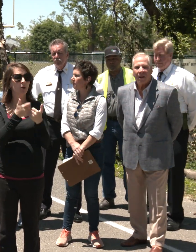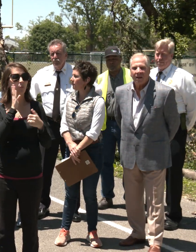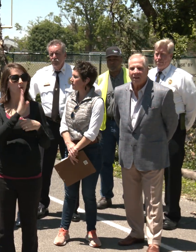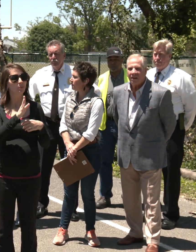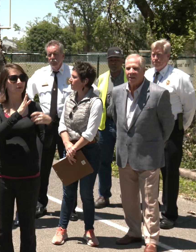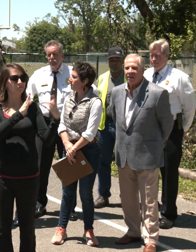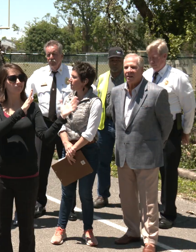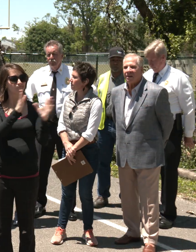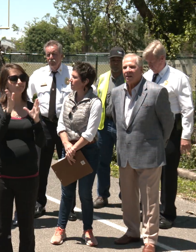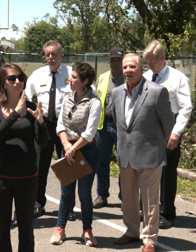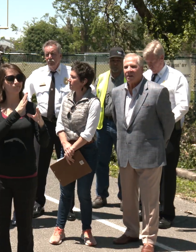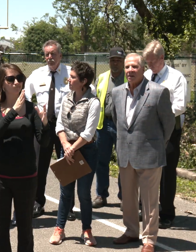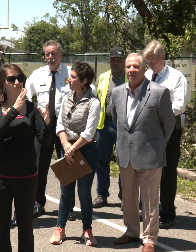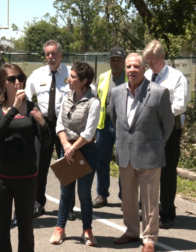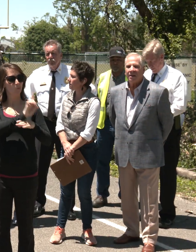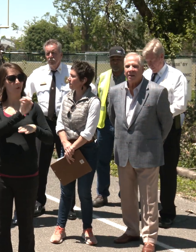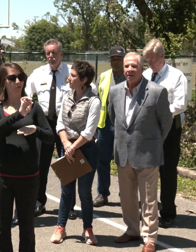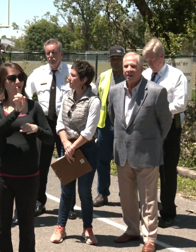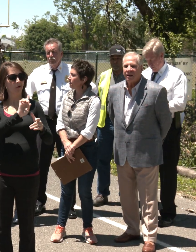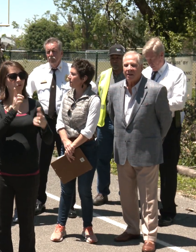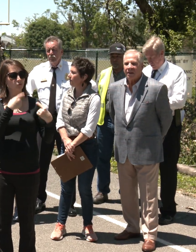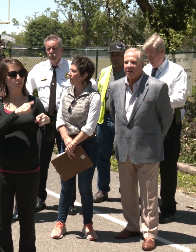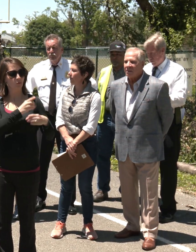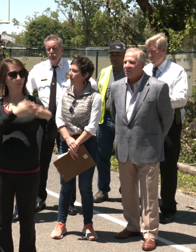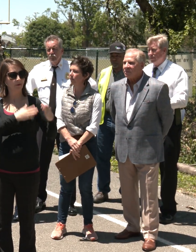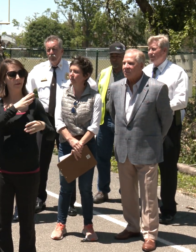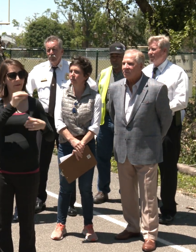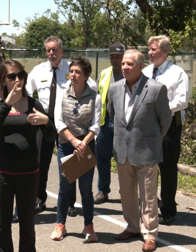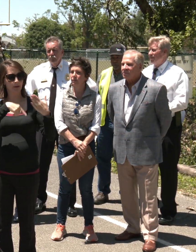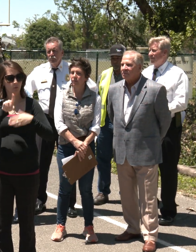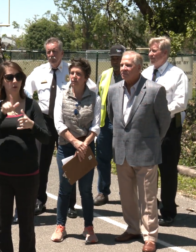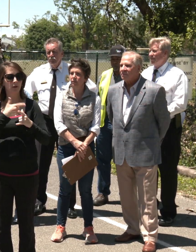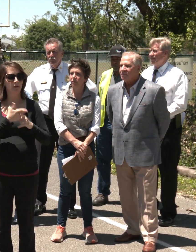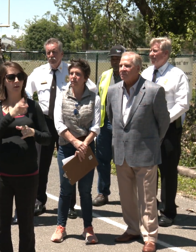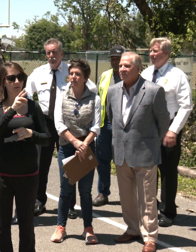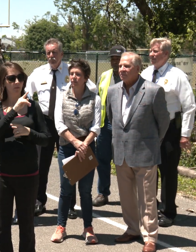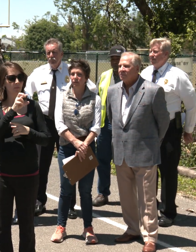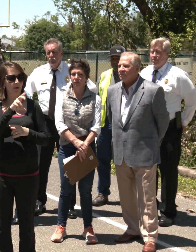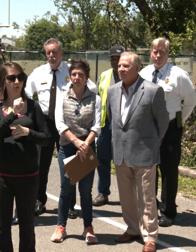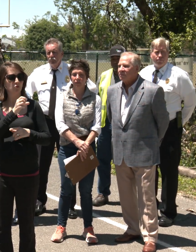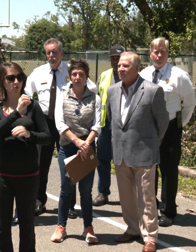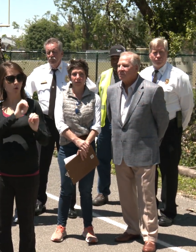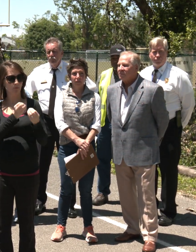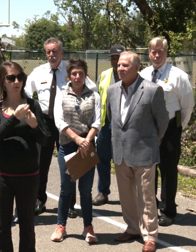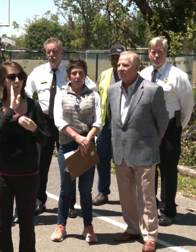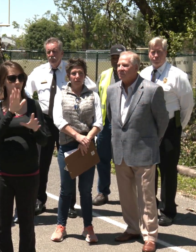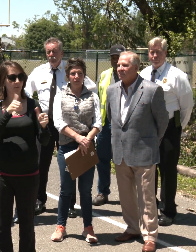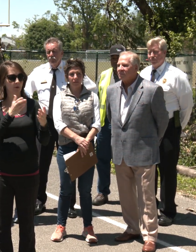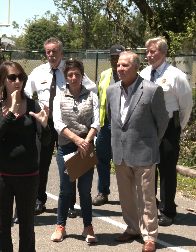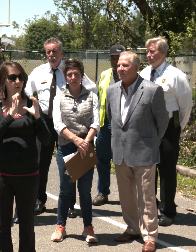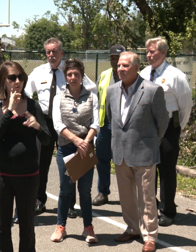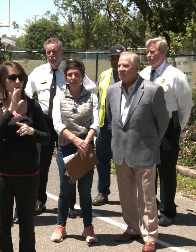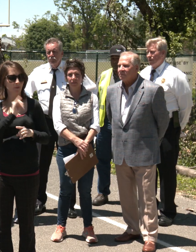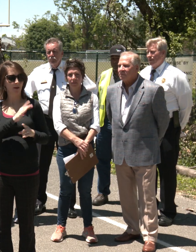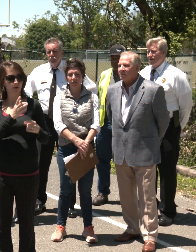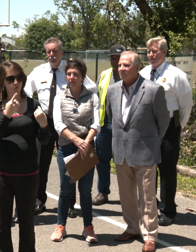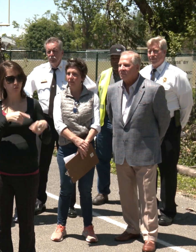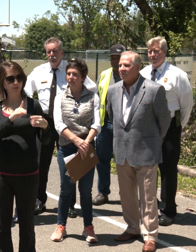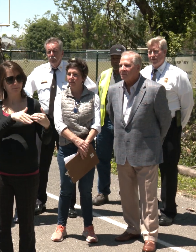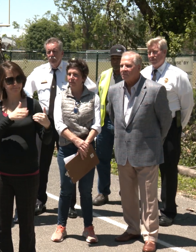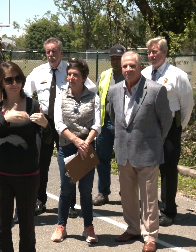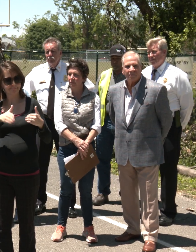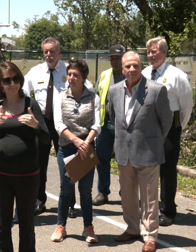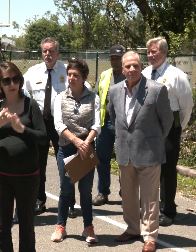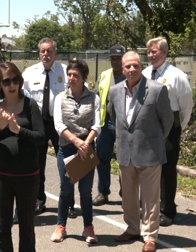over the weekend and through next week. The mayor's office will be providing communication on that here in the coming hours